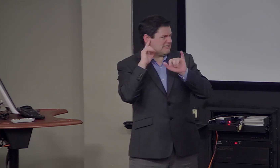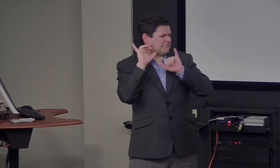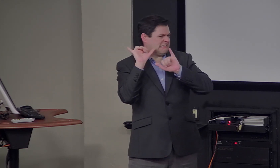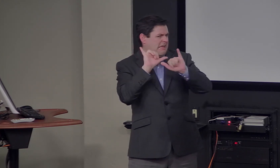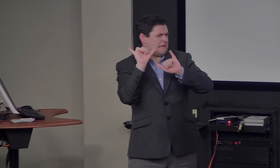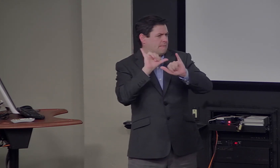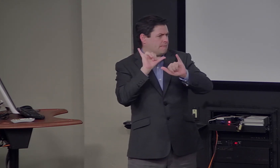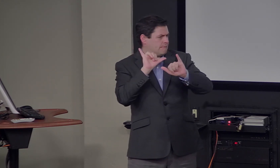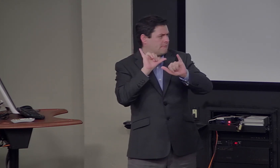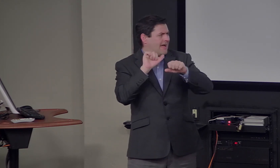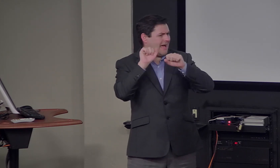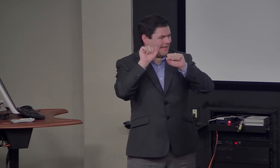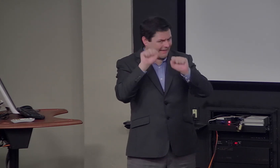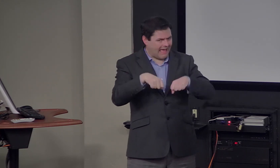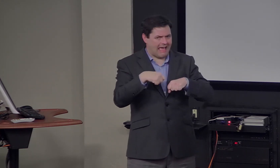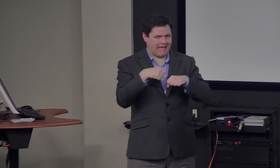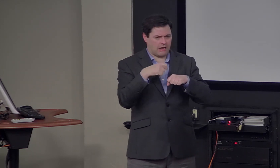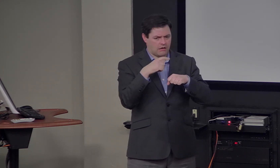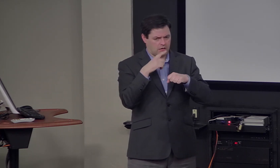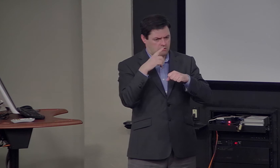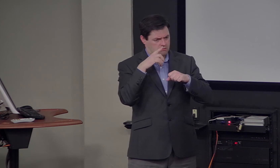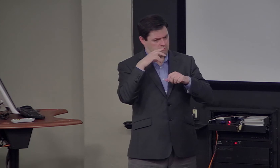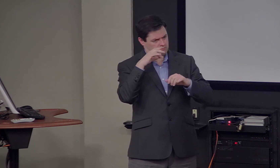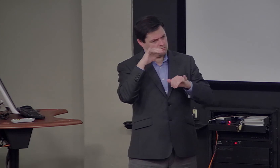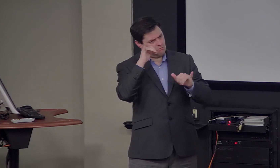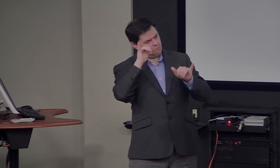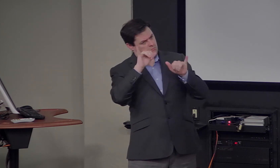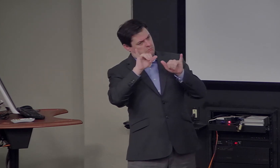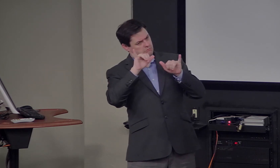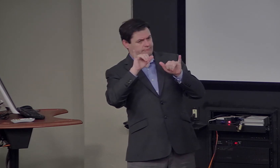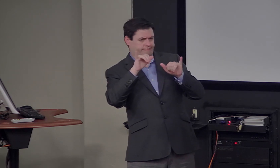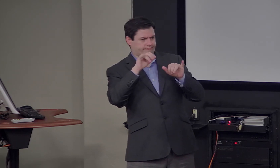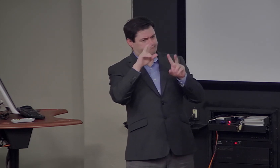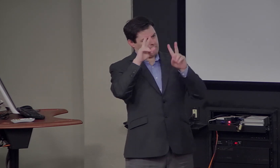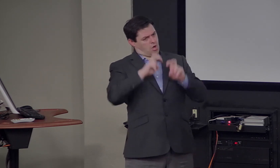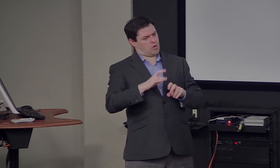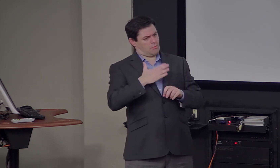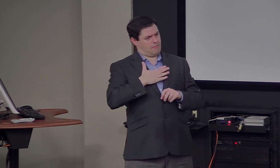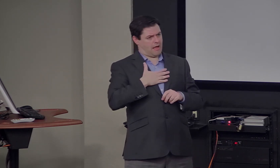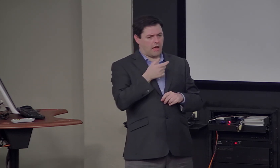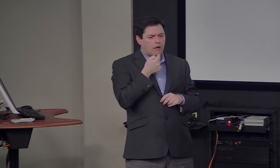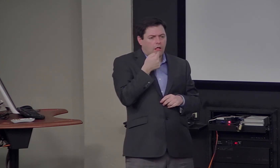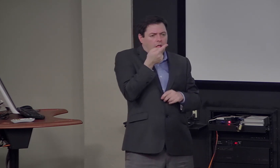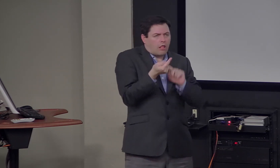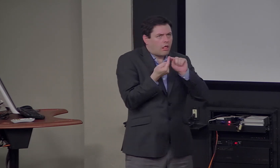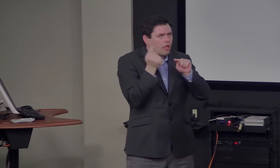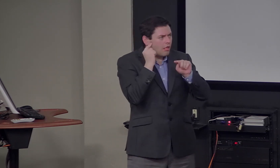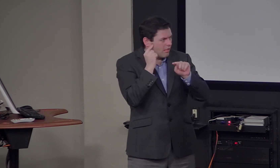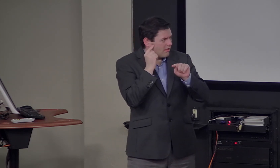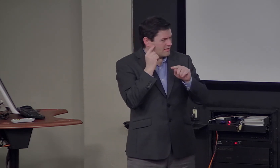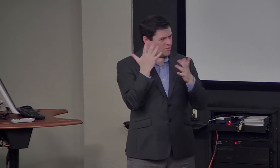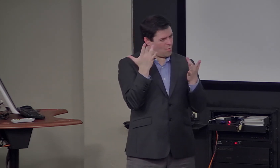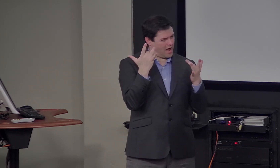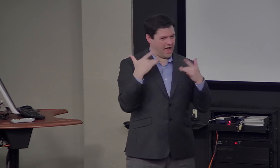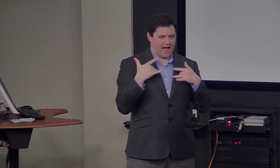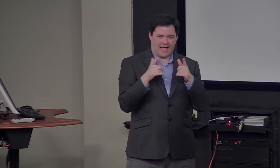comes from a spoken language being simultaneously or a few seconds delayed being heard by the speaker, that